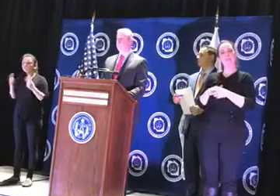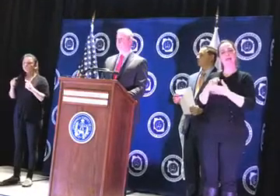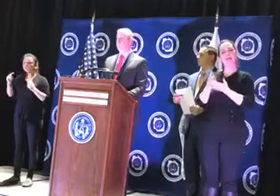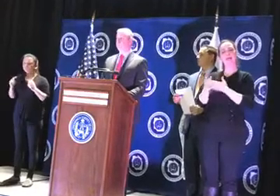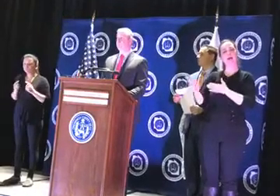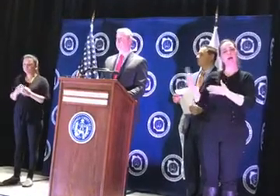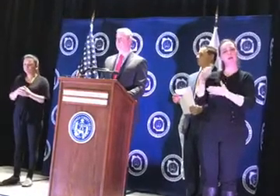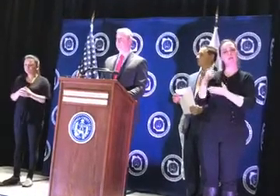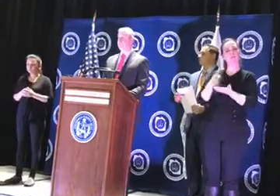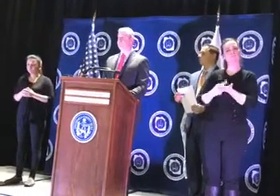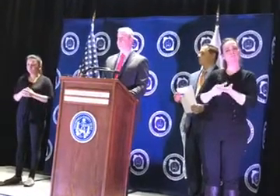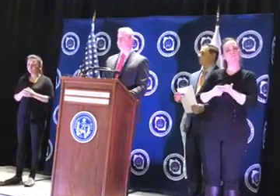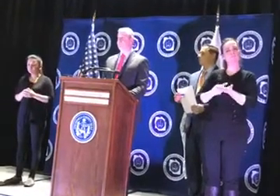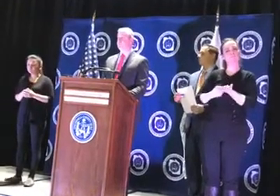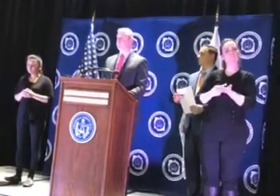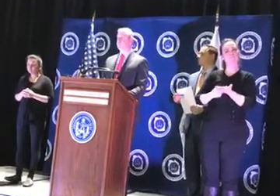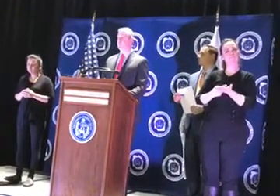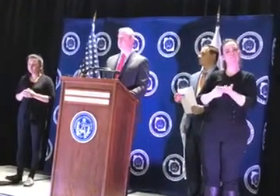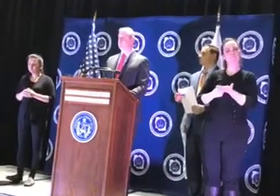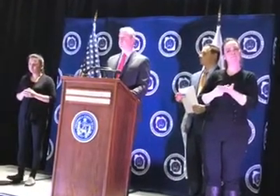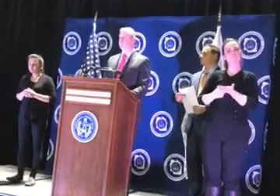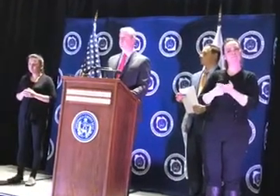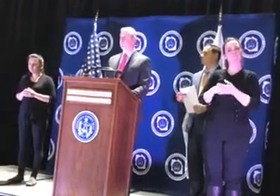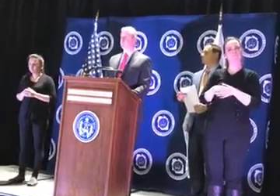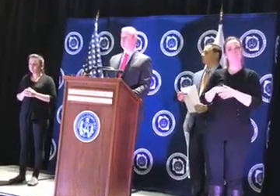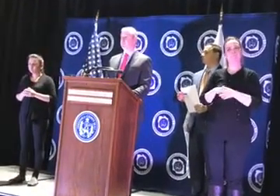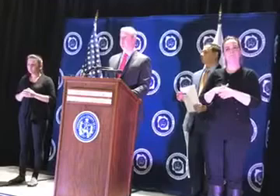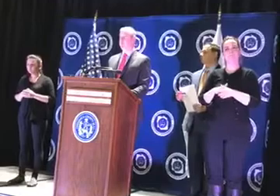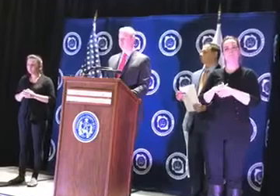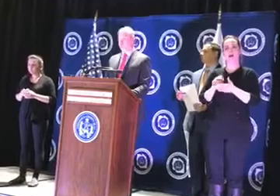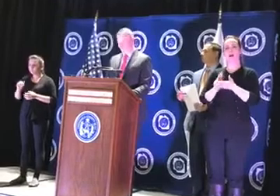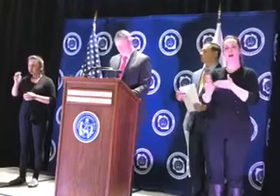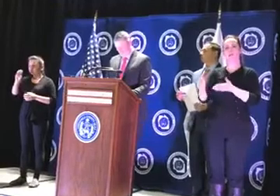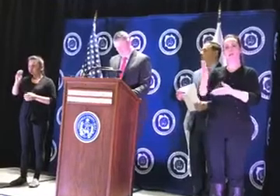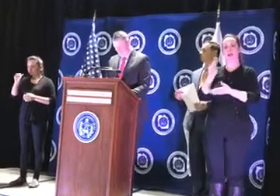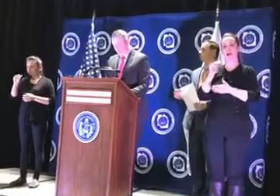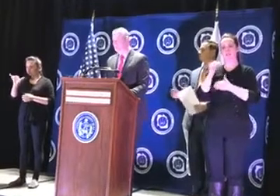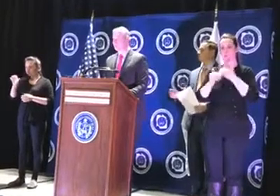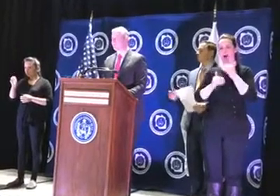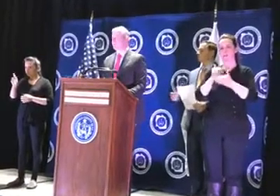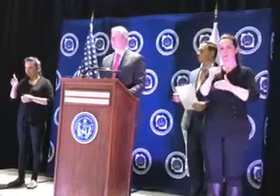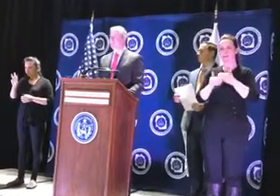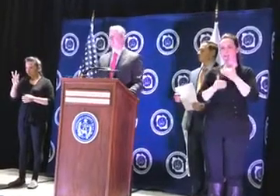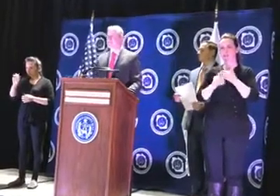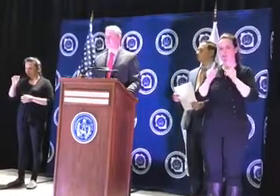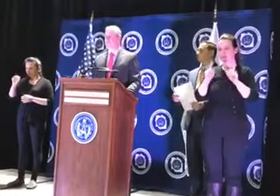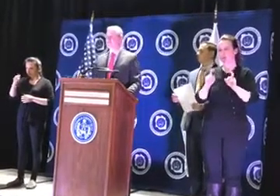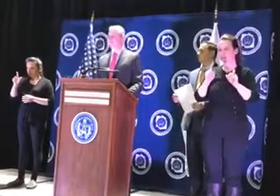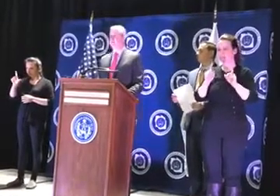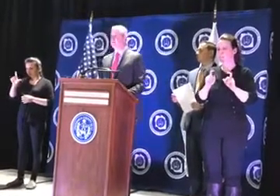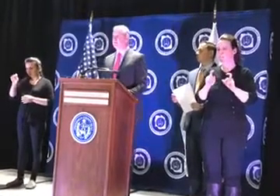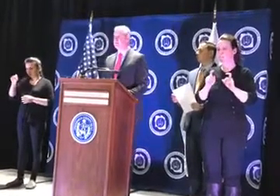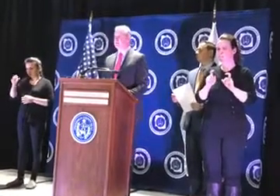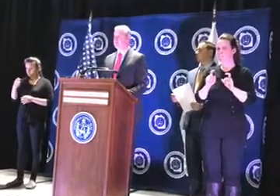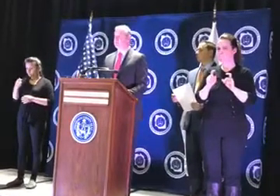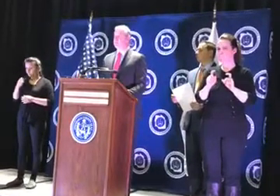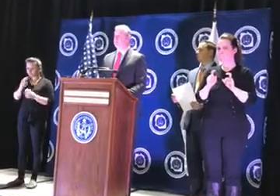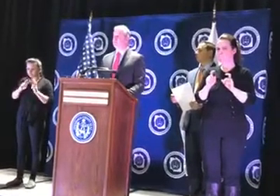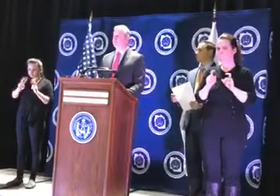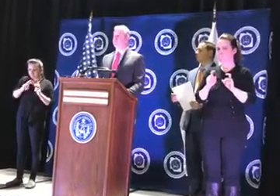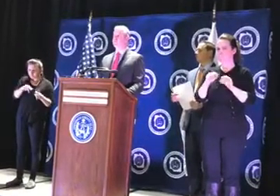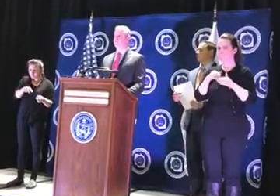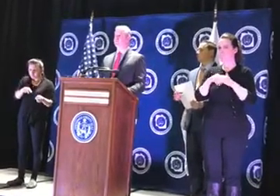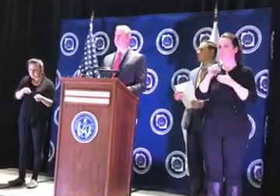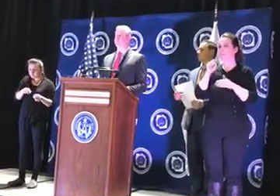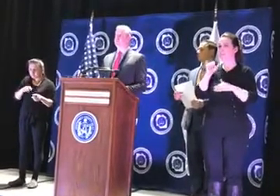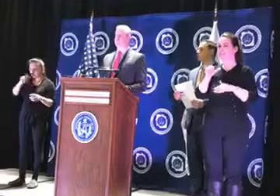of Upstate processing tests. I'm not sure that's the technical word, but actually turning around test results in Syracuse,